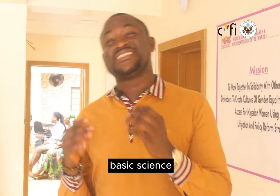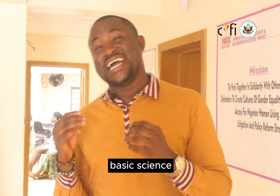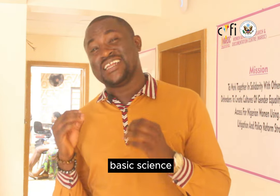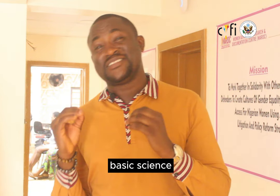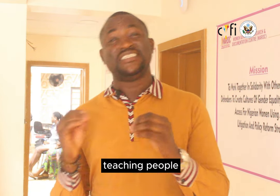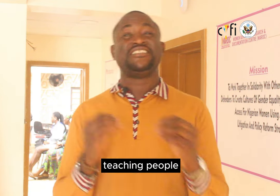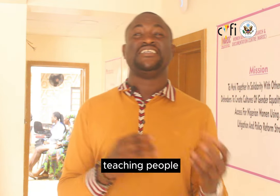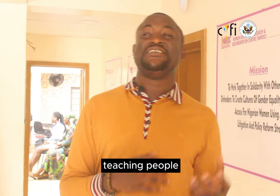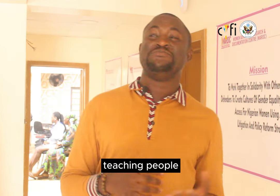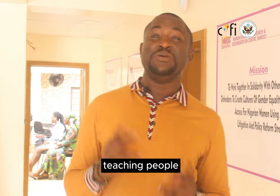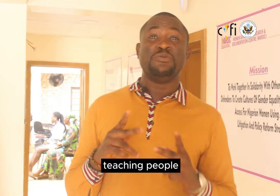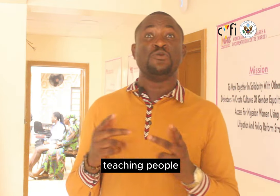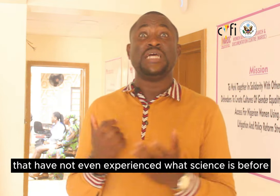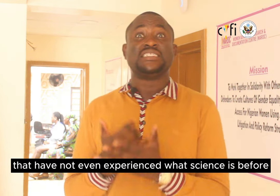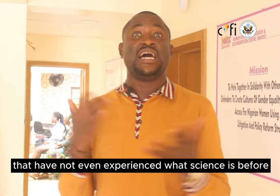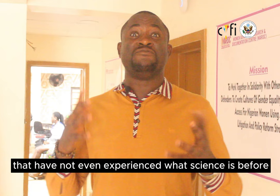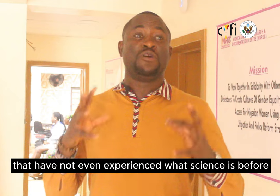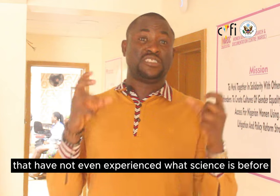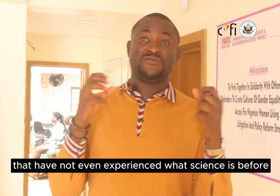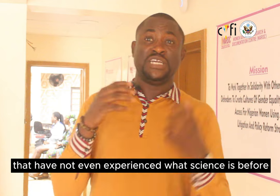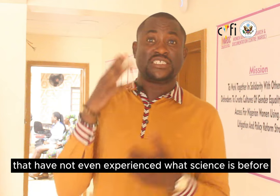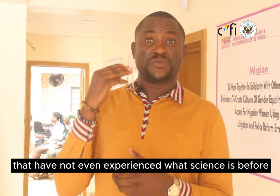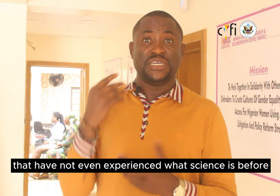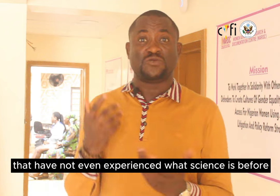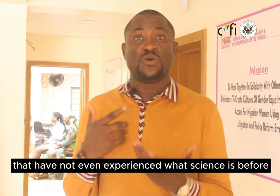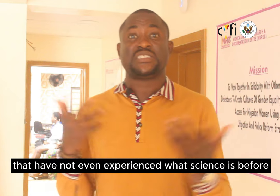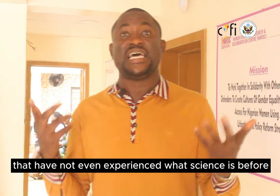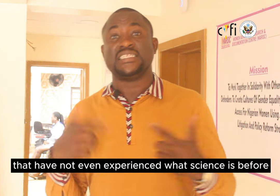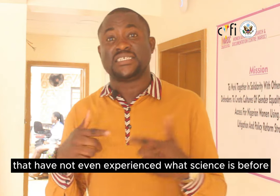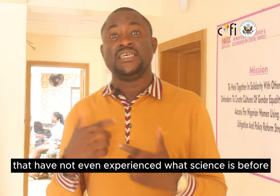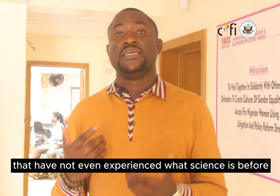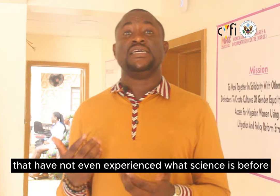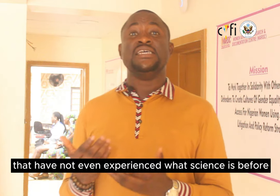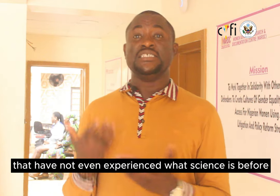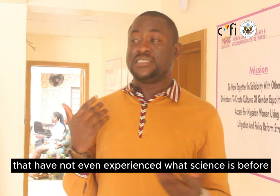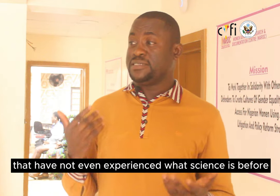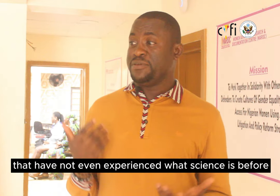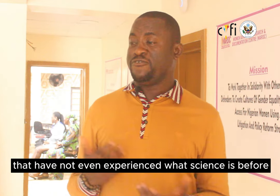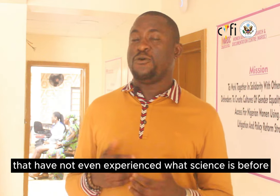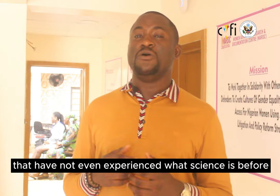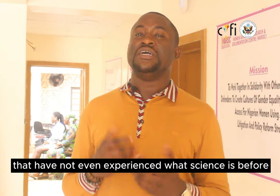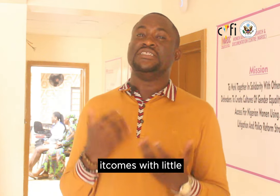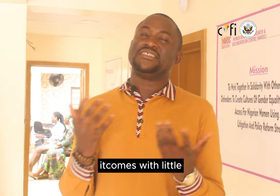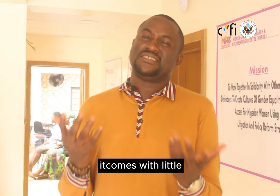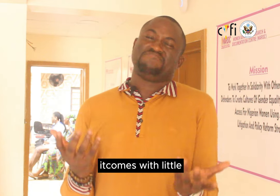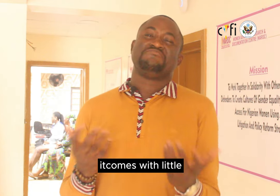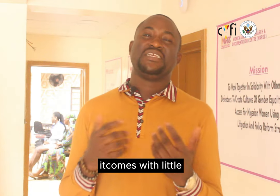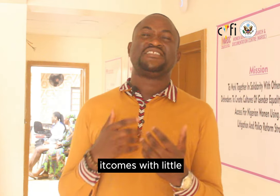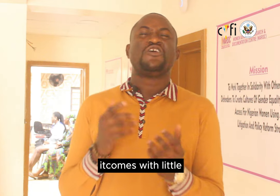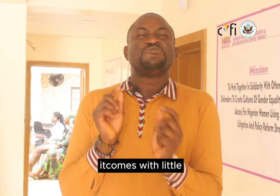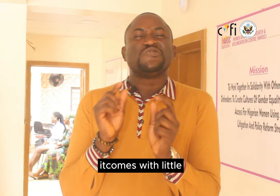sign teaching people that have not even experienced what signs is before, it's it comes with